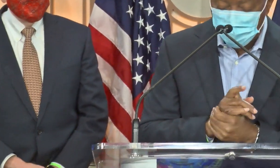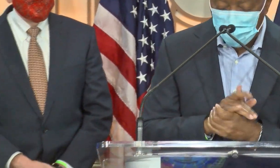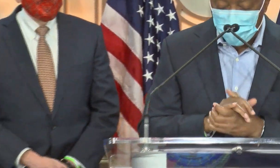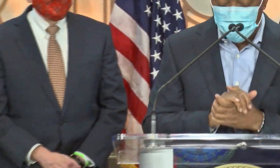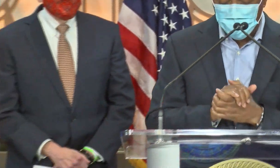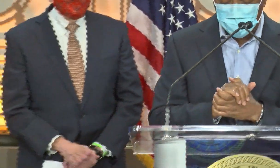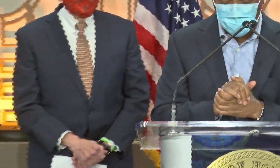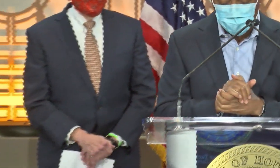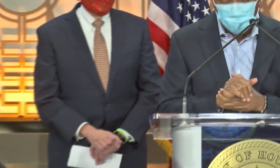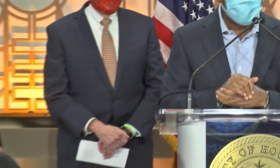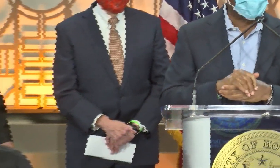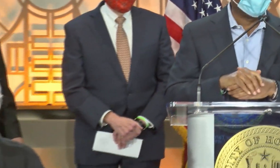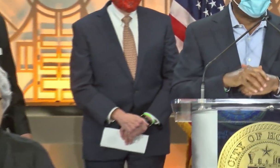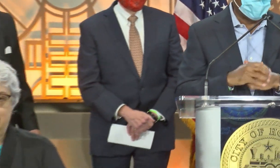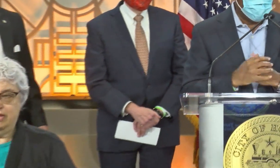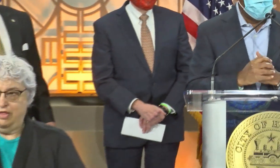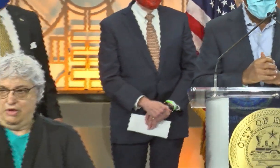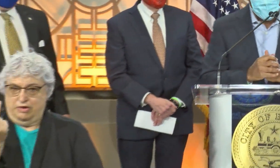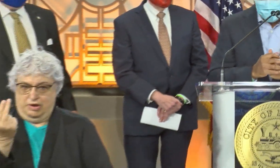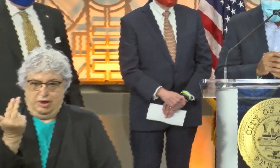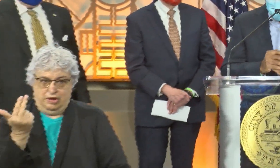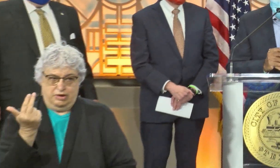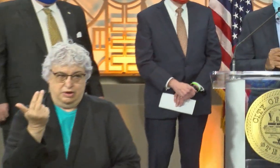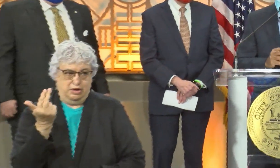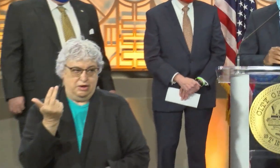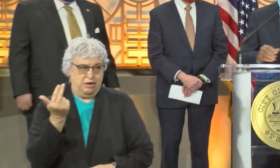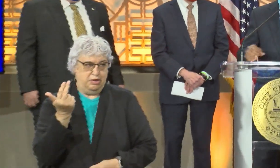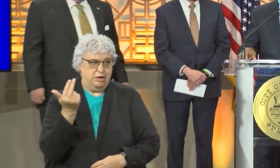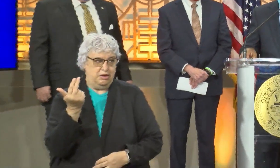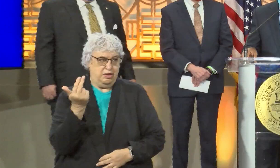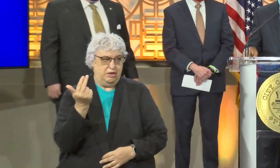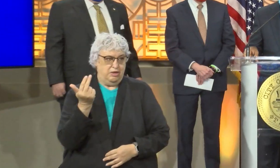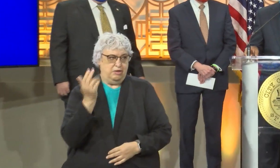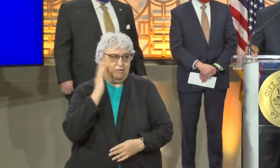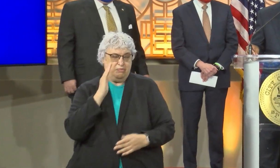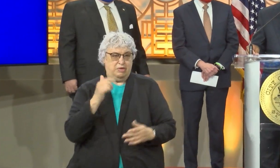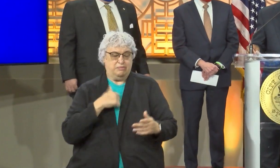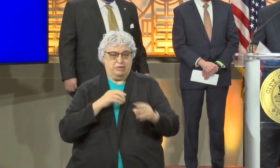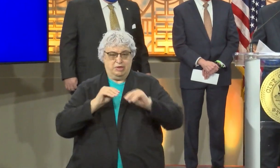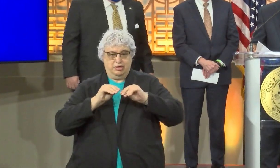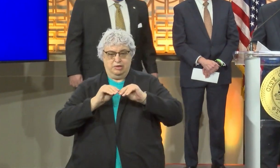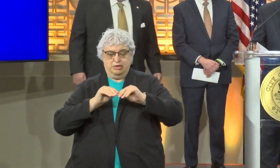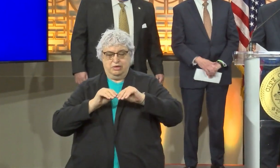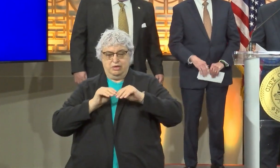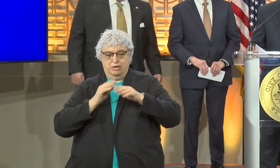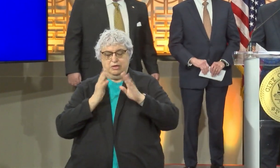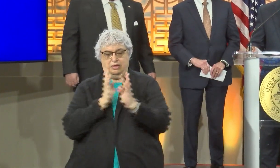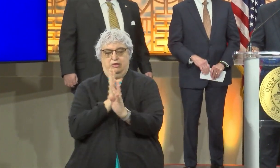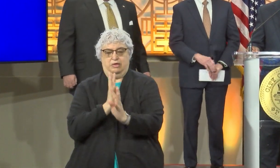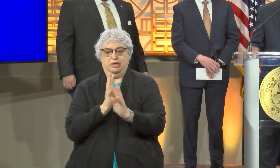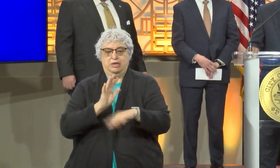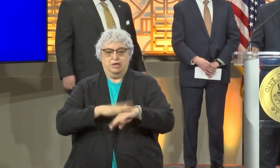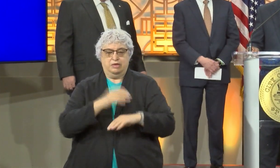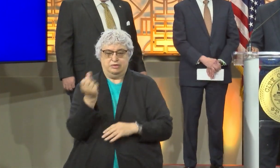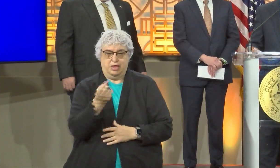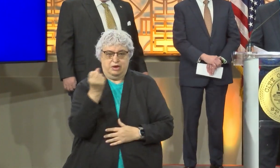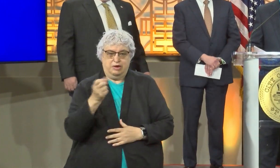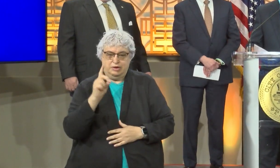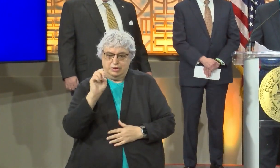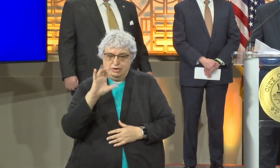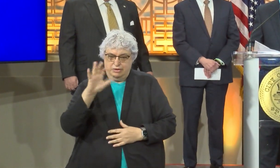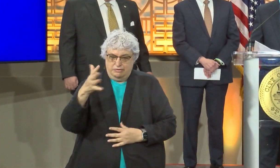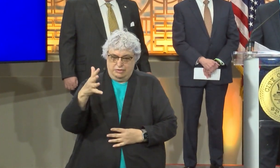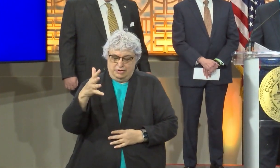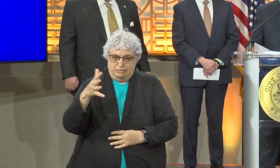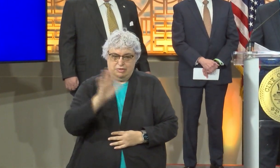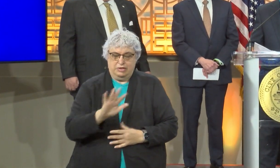much. ABC 13 will be live streaming this event on Saturday, December the 5th,